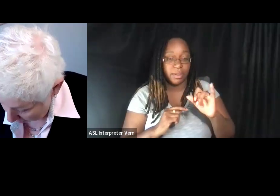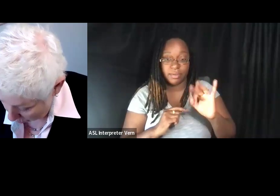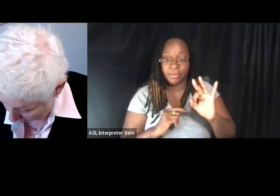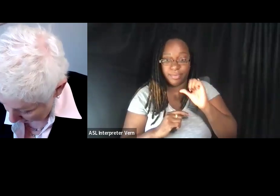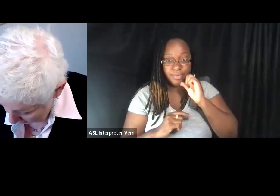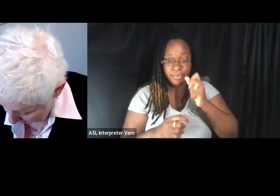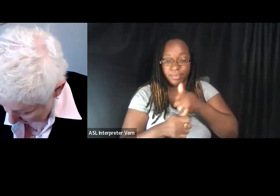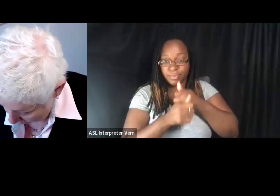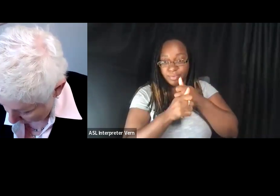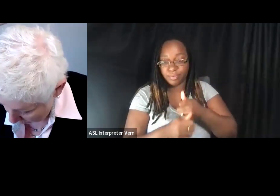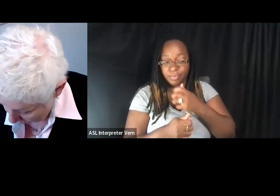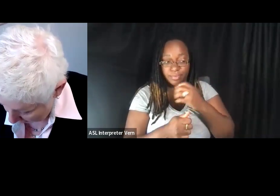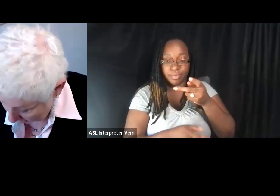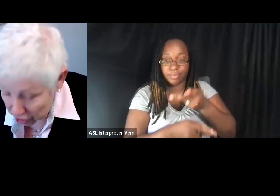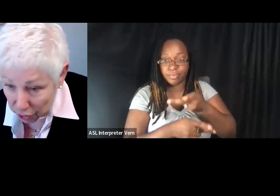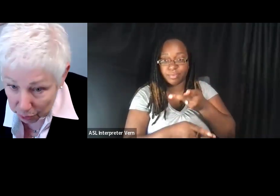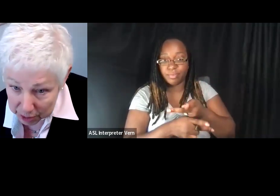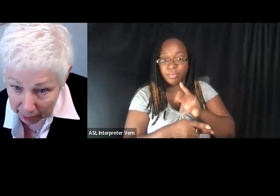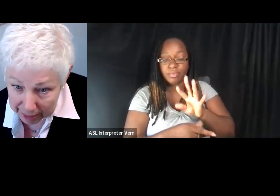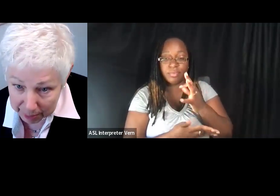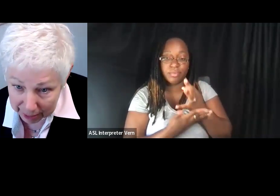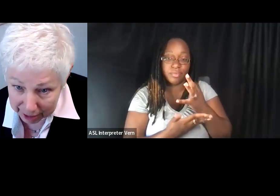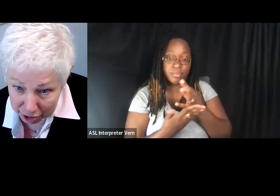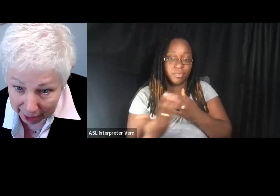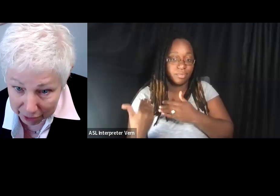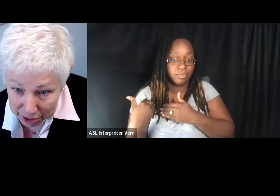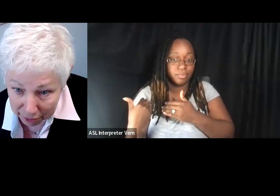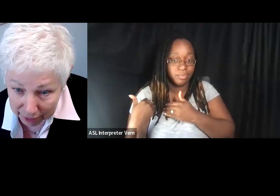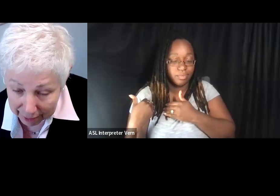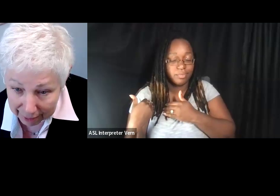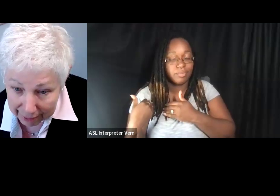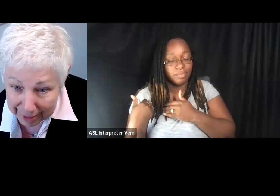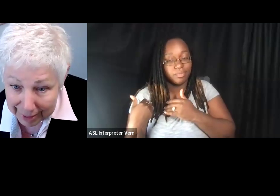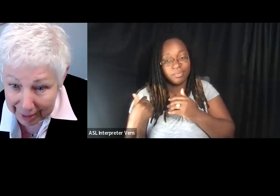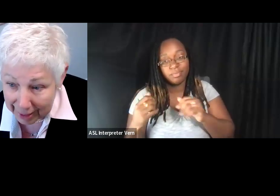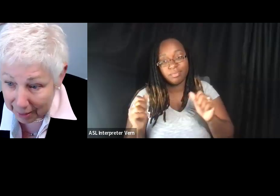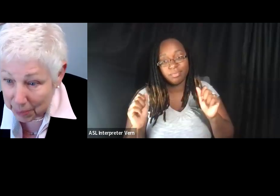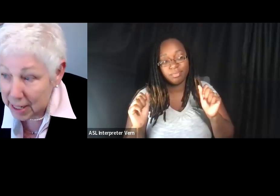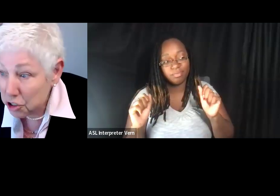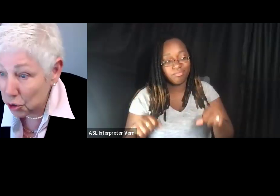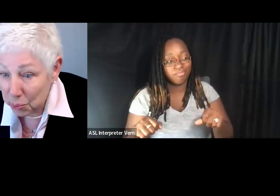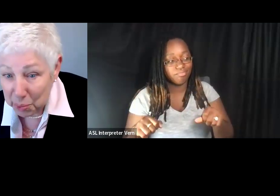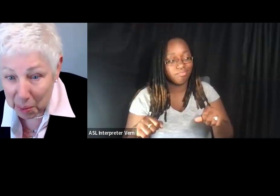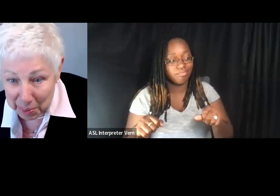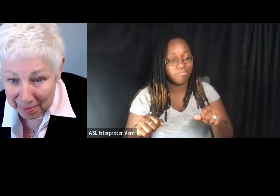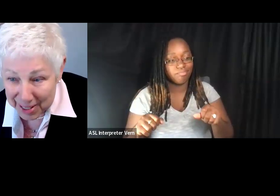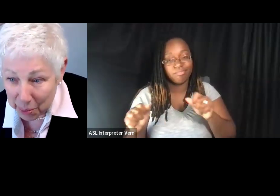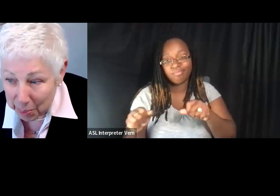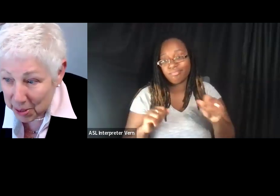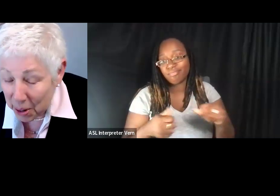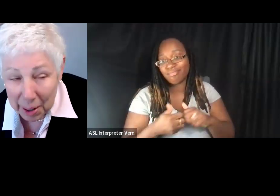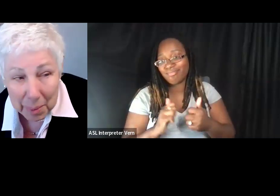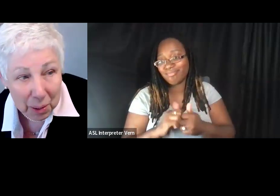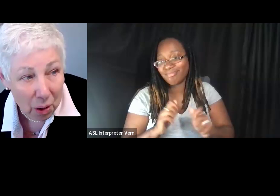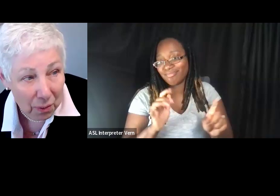don't follow and take care of those financial responsibilities, you have yourself a potential problem. So